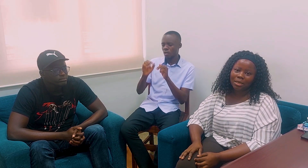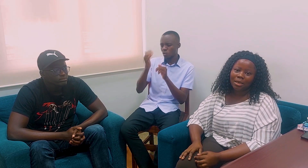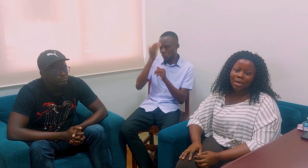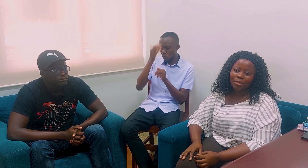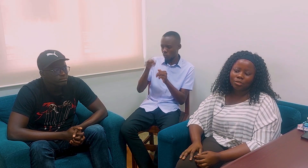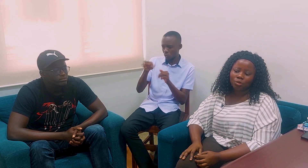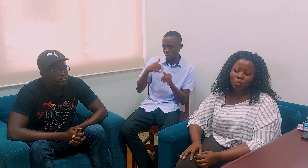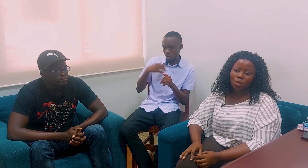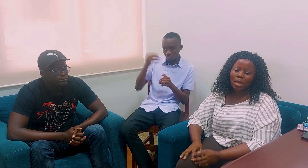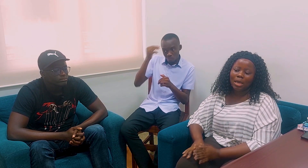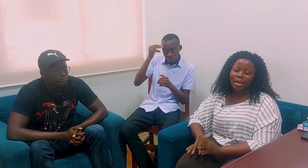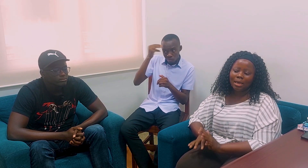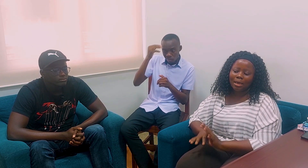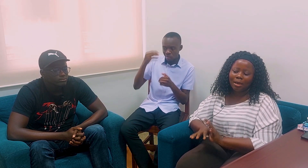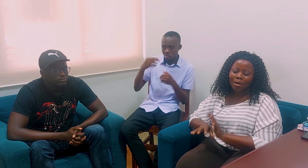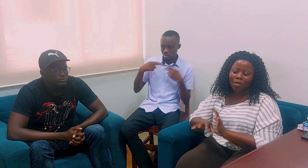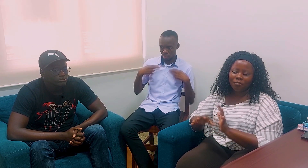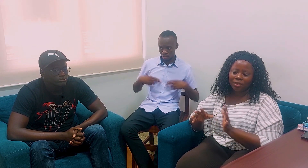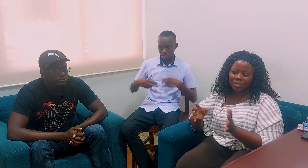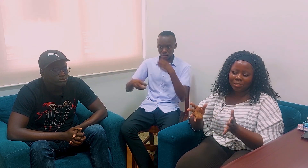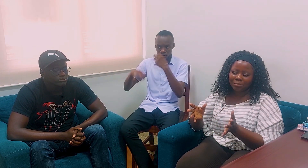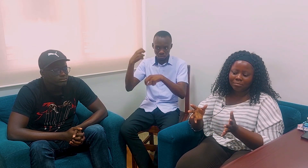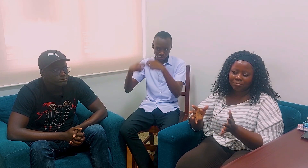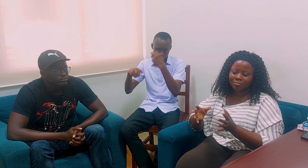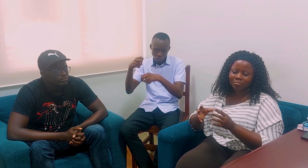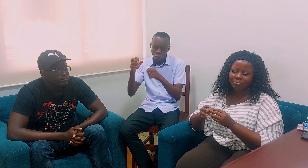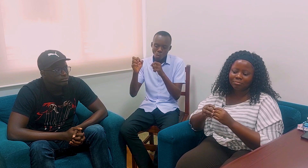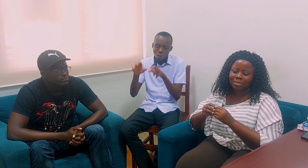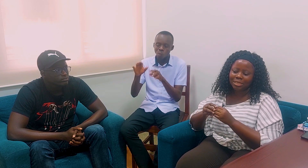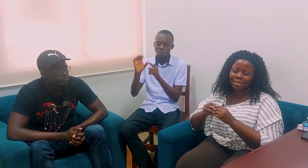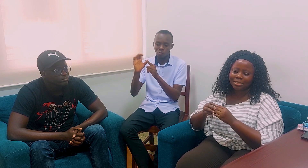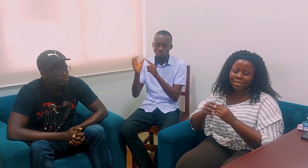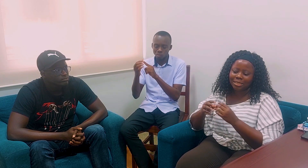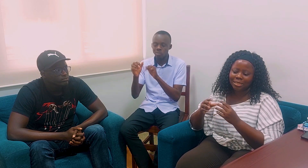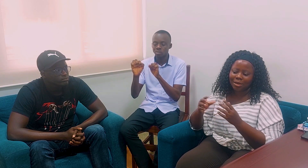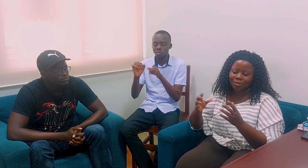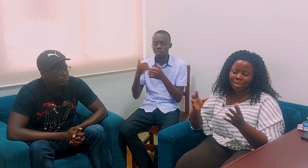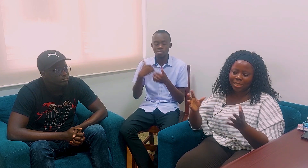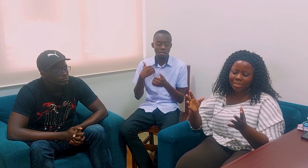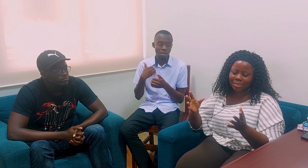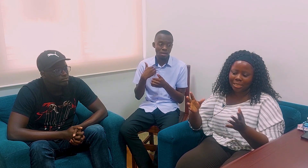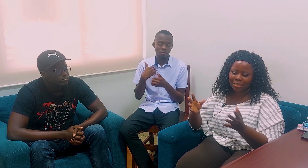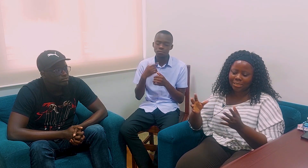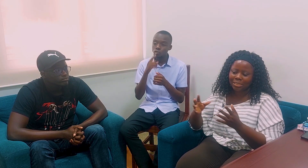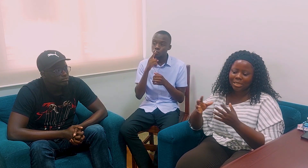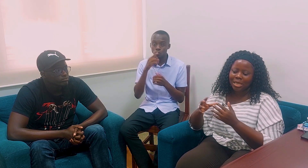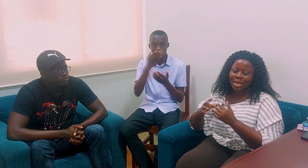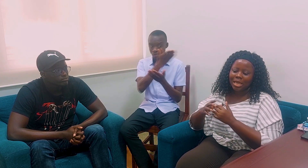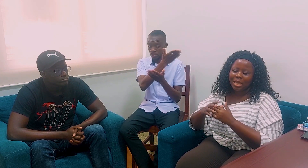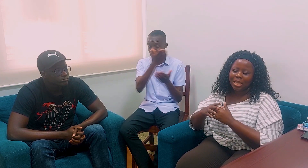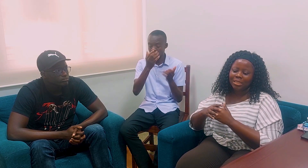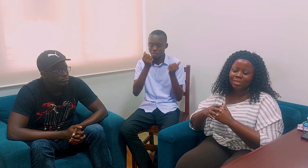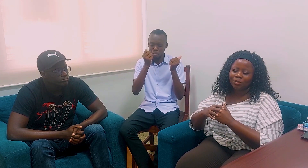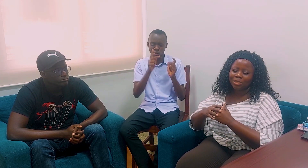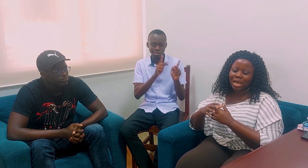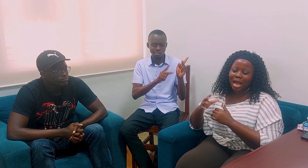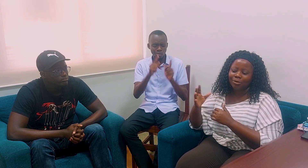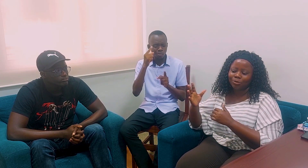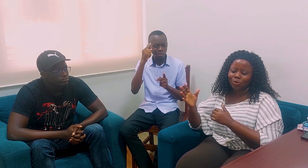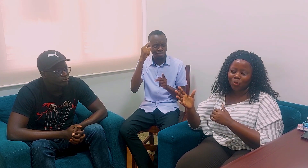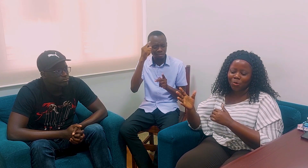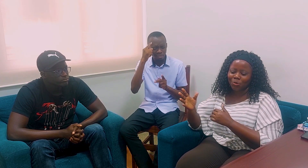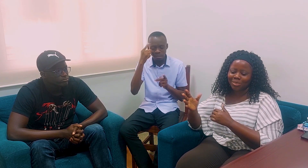condition. And so often the understanding out there is that it's